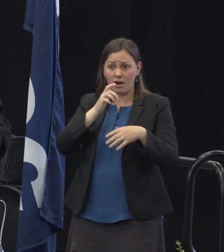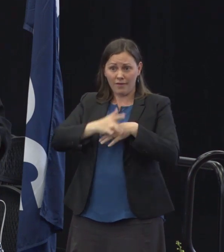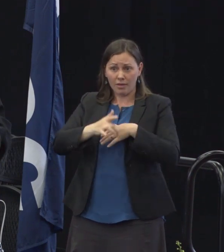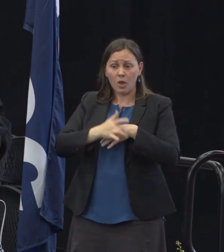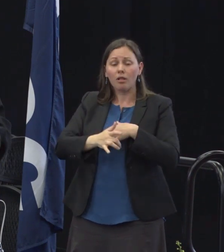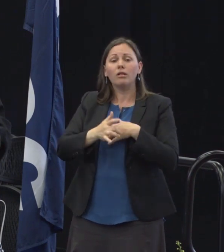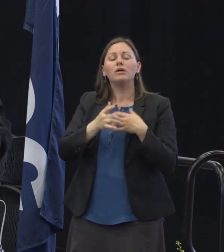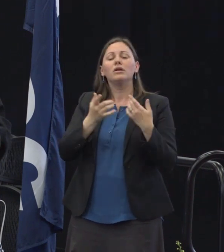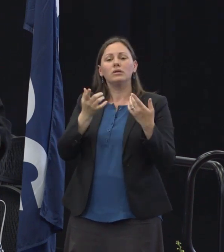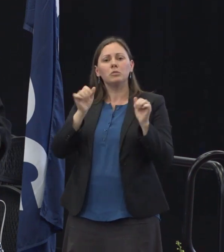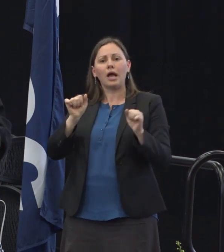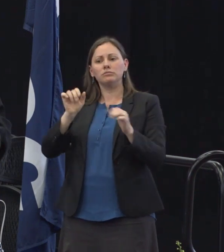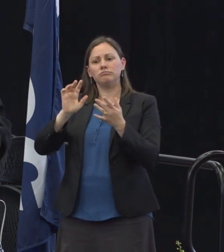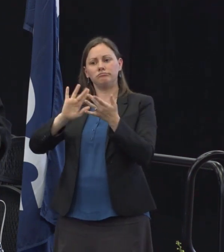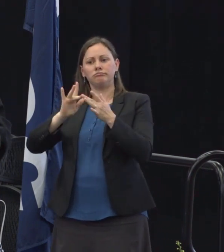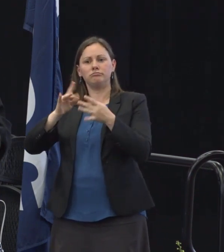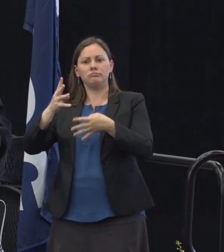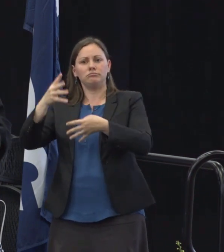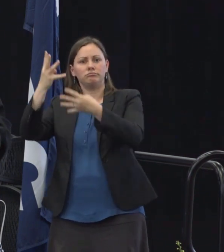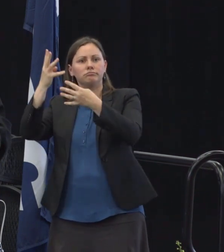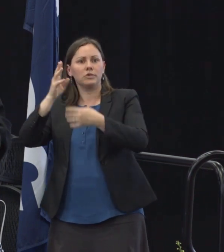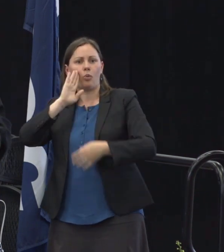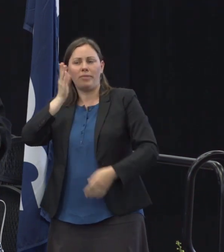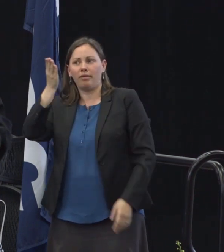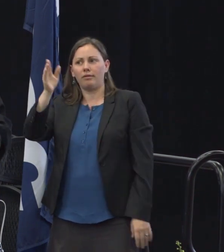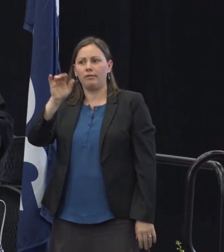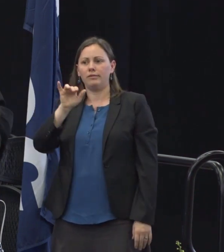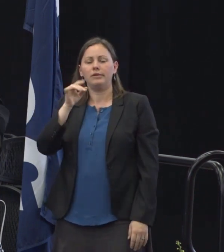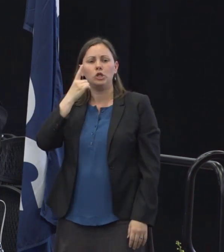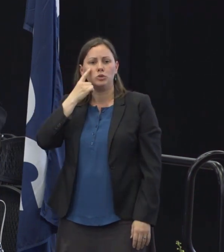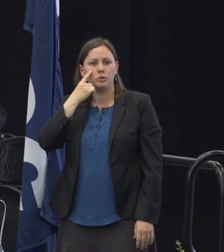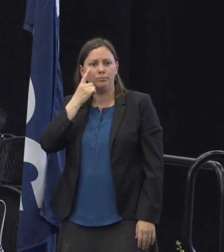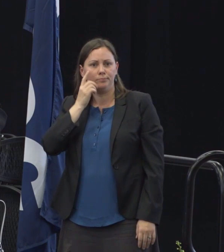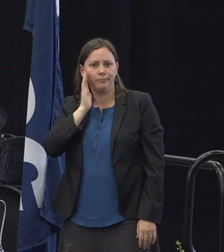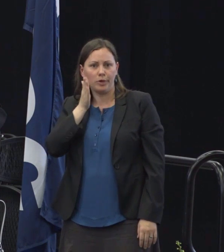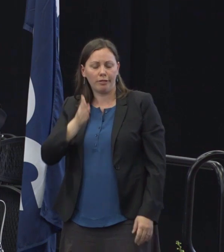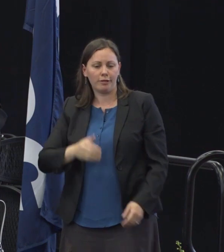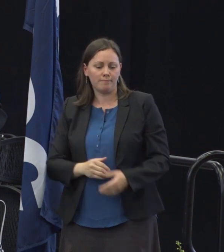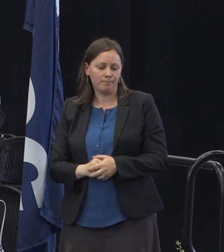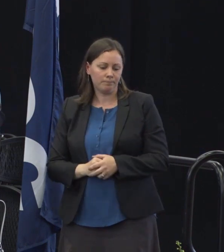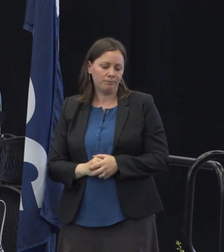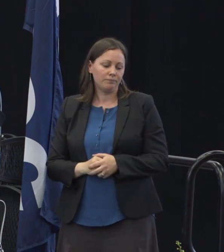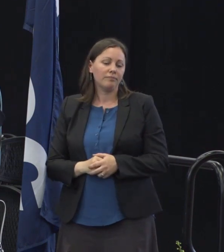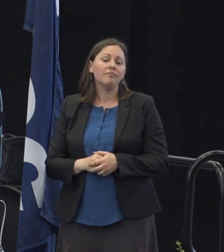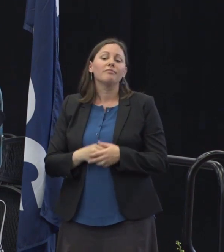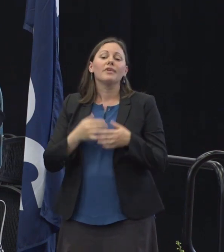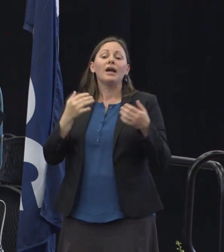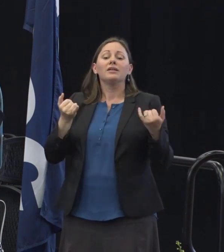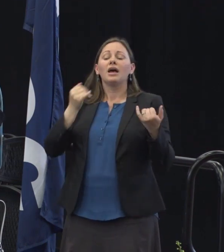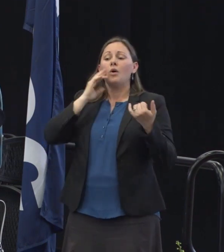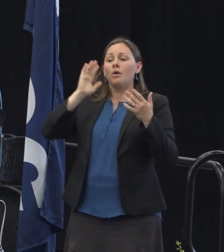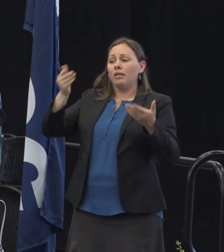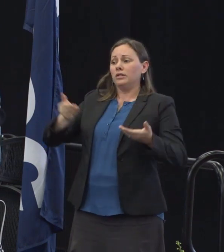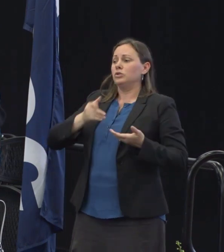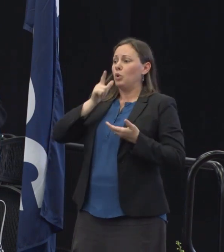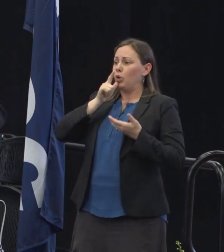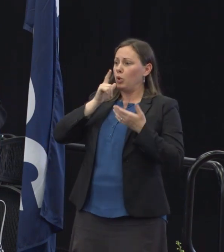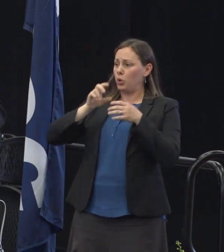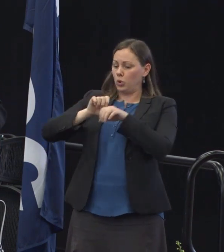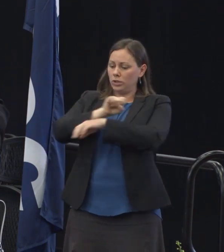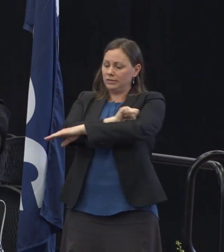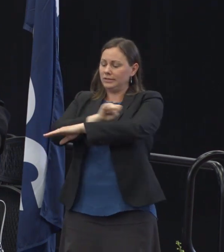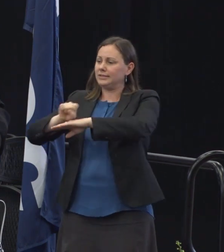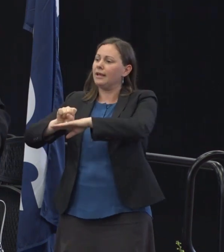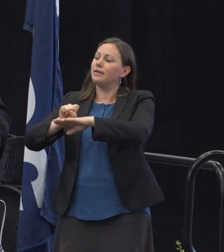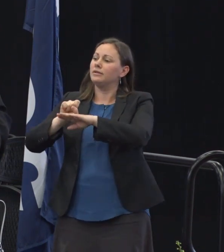on NSCC's YouTube channel. I now have the honor of introducing our platform guests, so please hold your